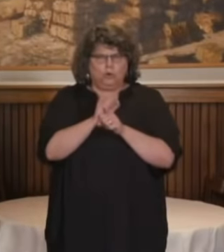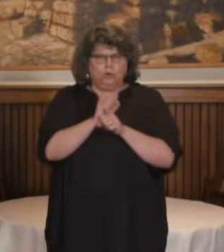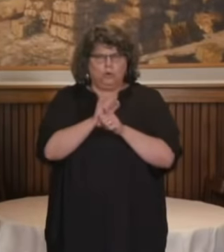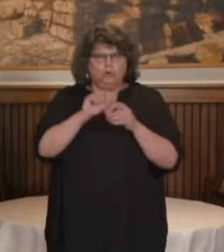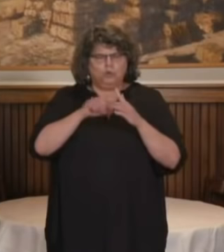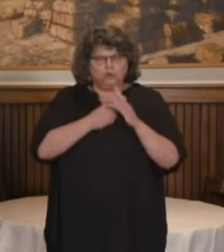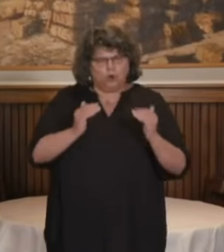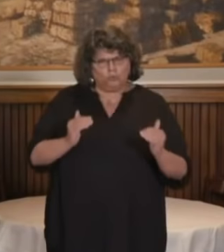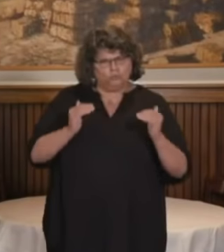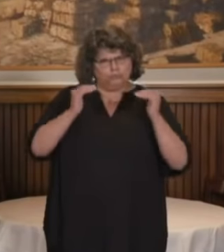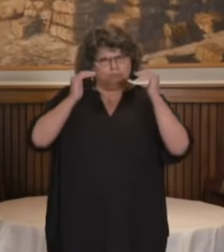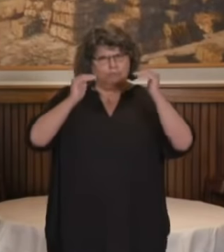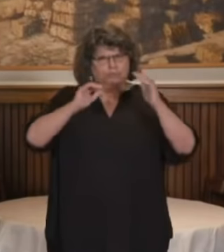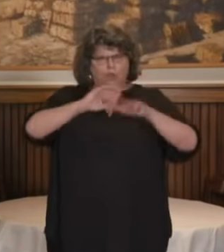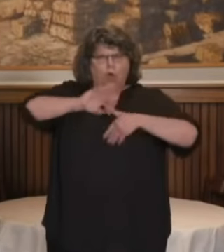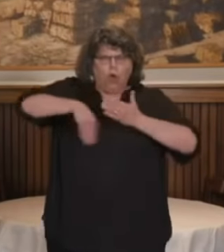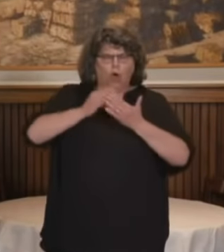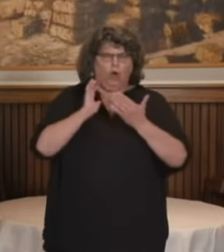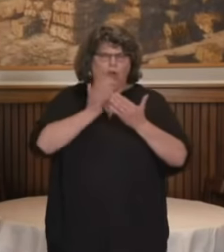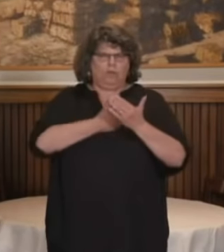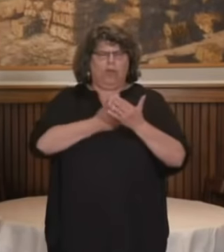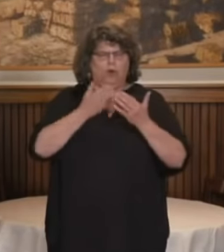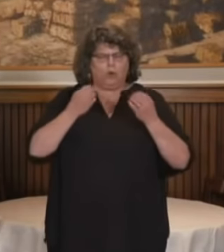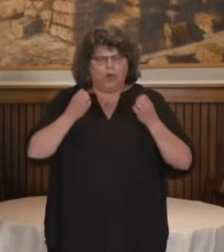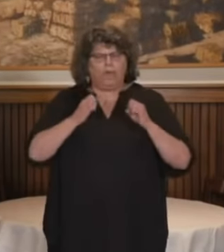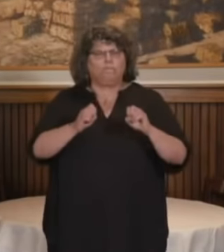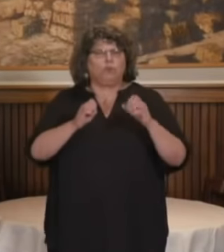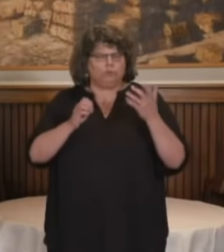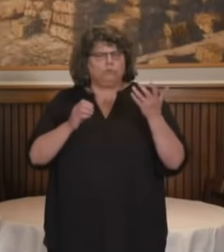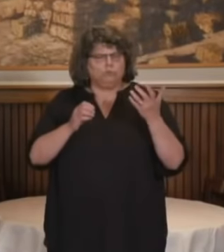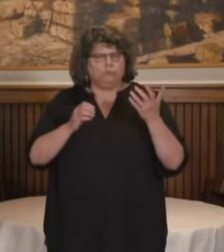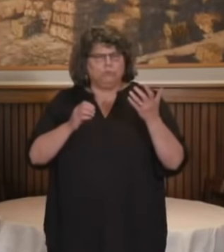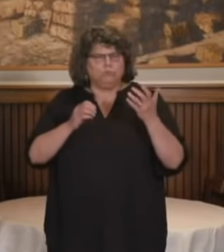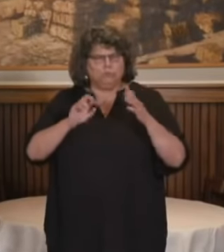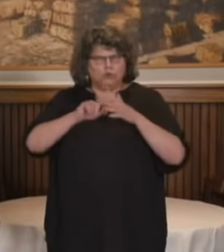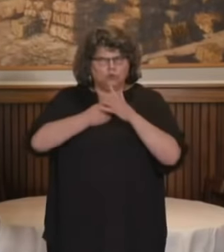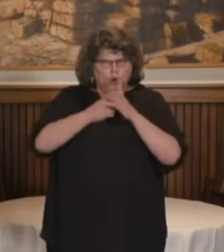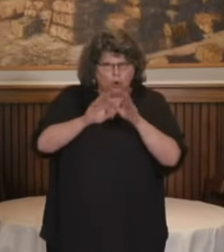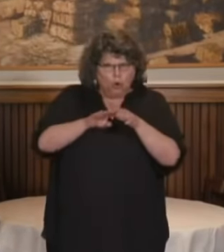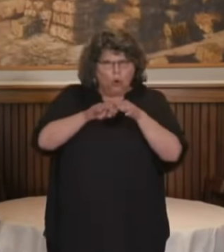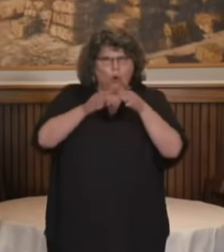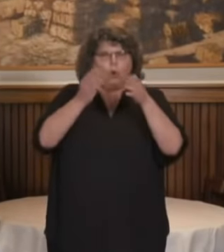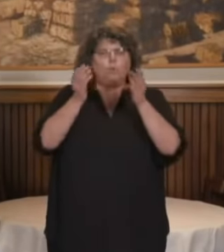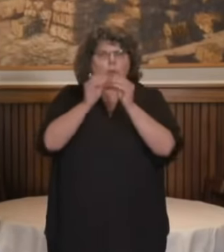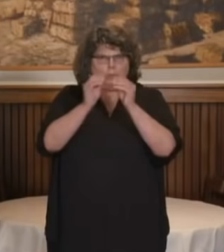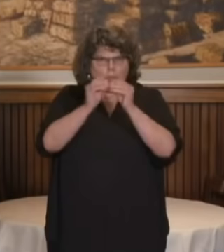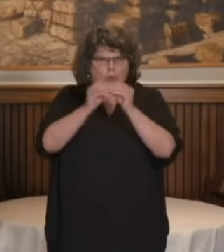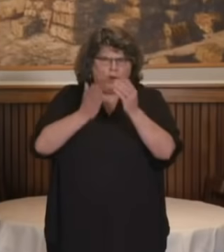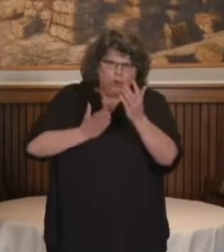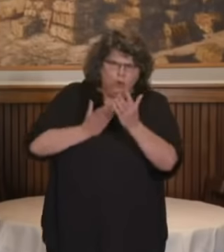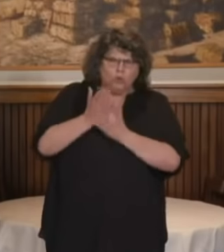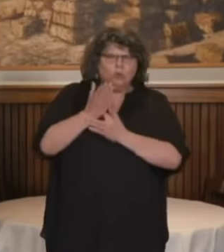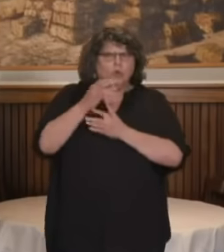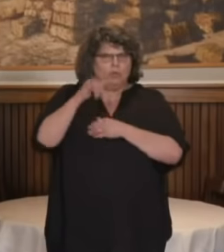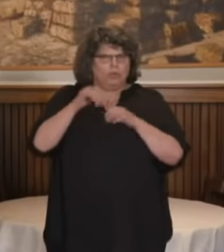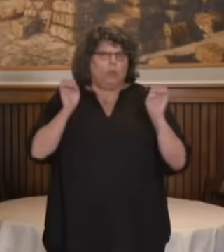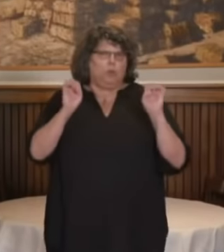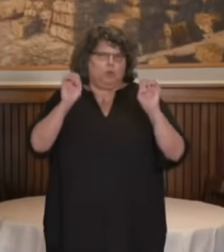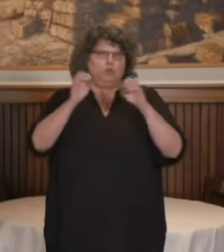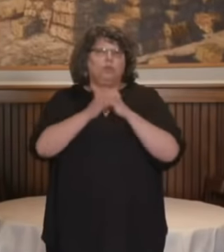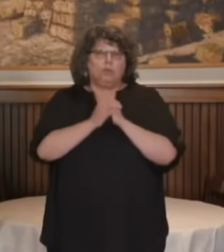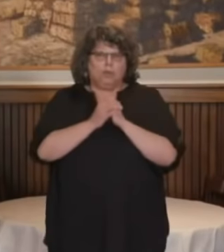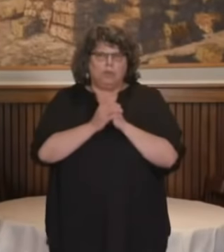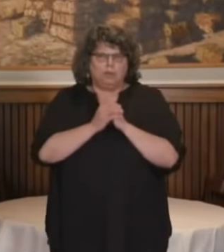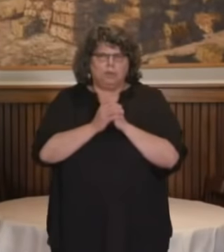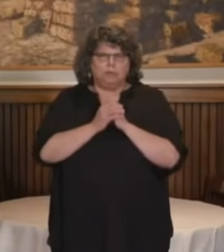collective effort to move into a new phase and ultimately move through this crisis head on, meeting the